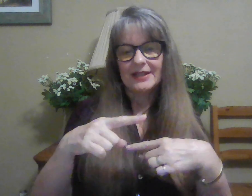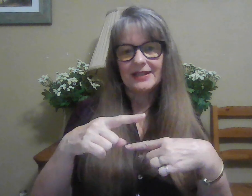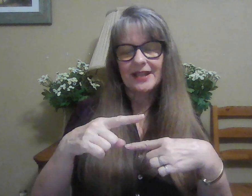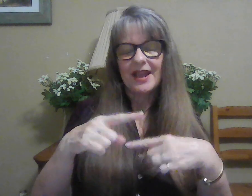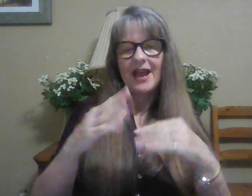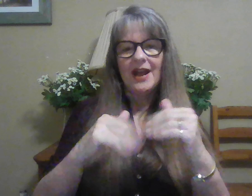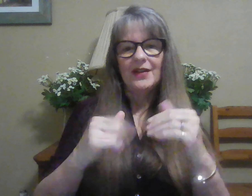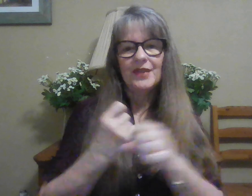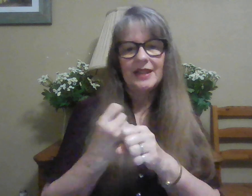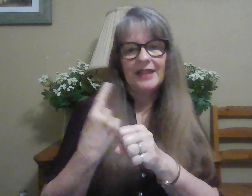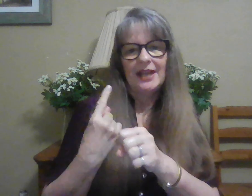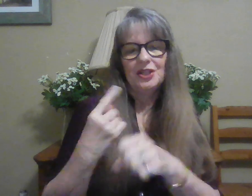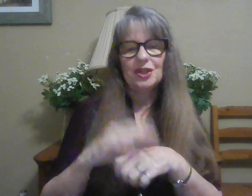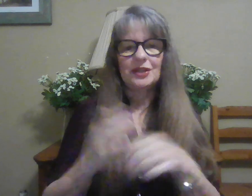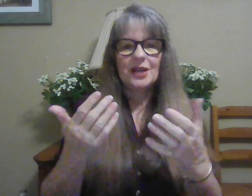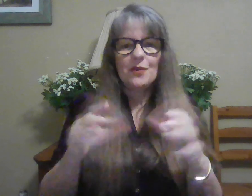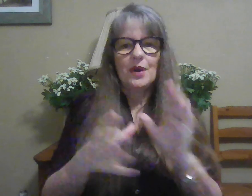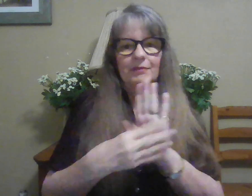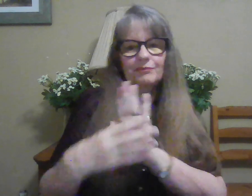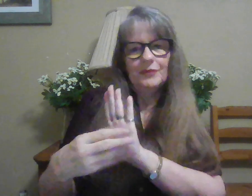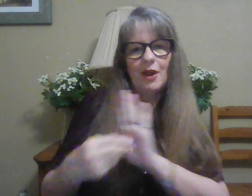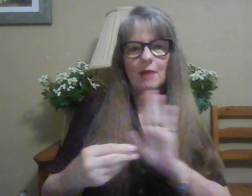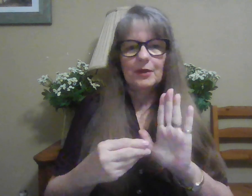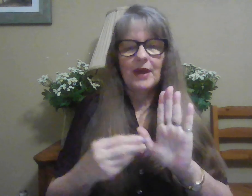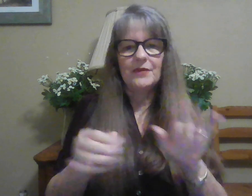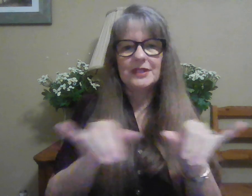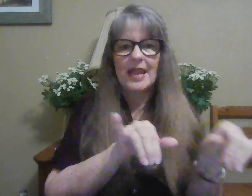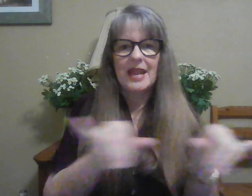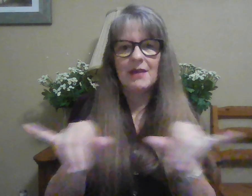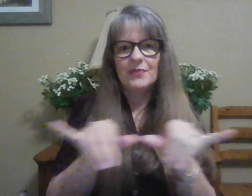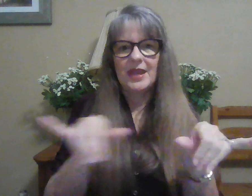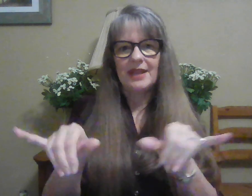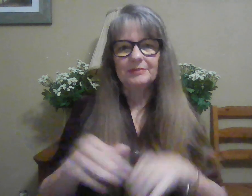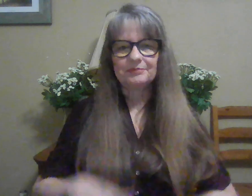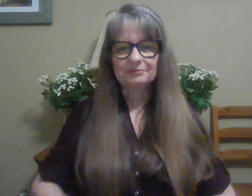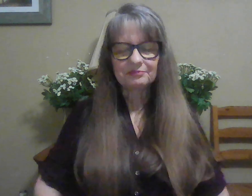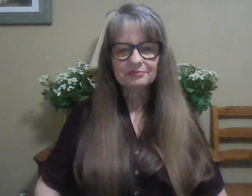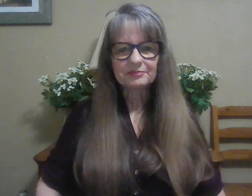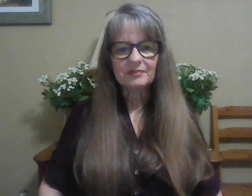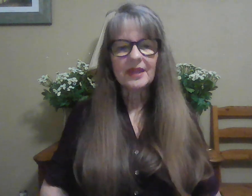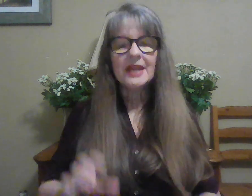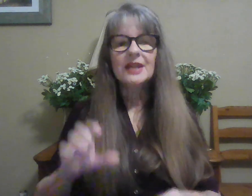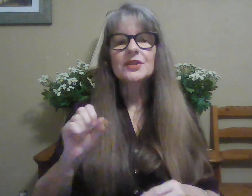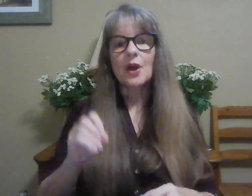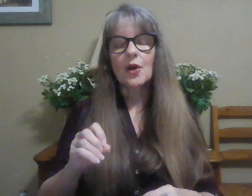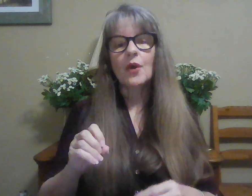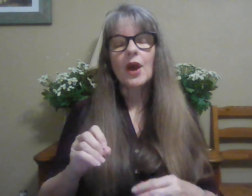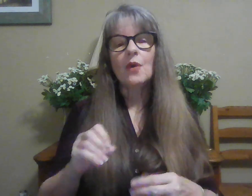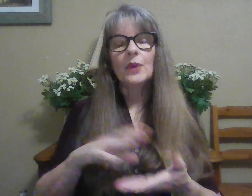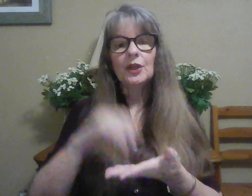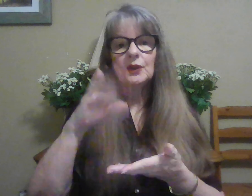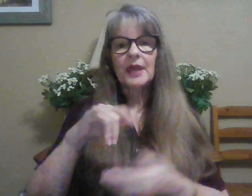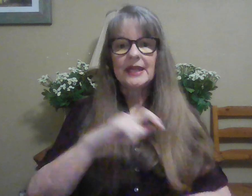signs than last year because I don't want to copy it or have the same thing. So we learned that it's